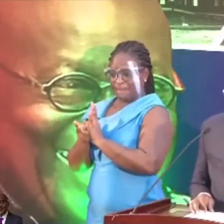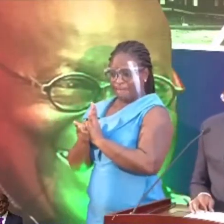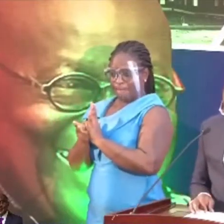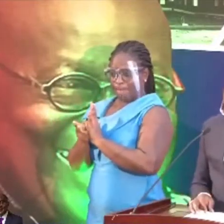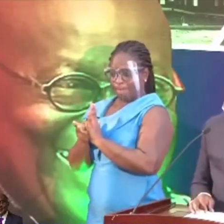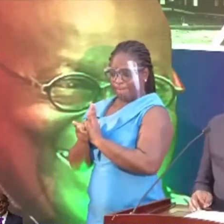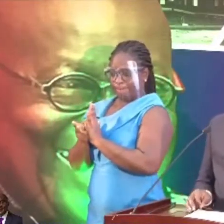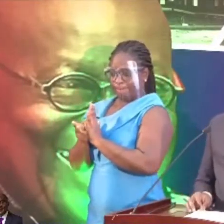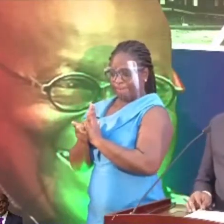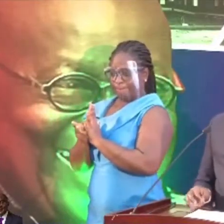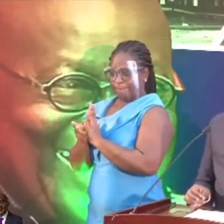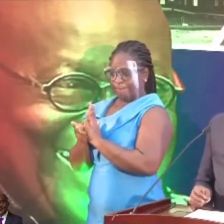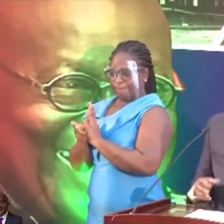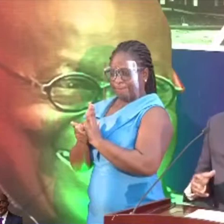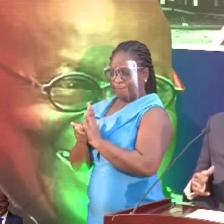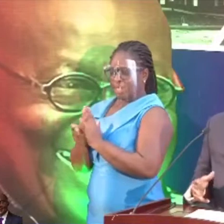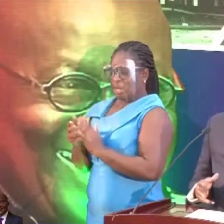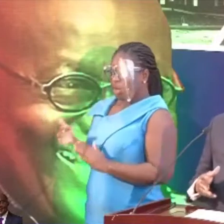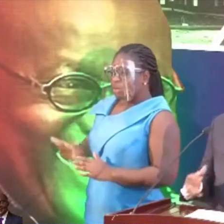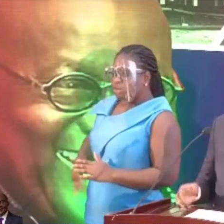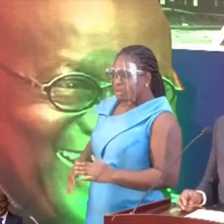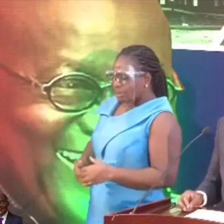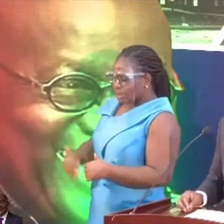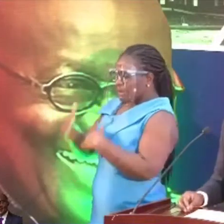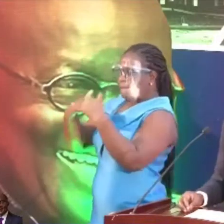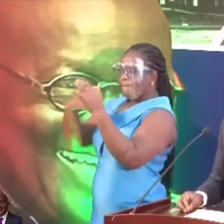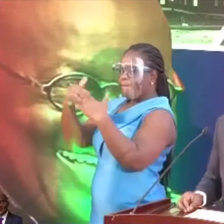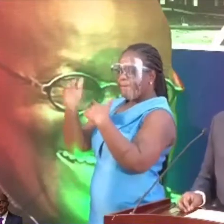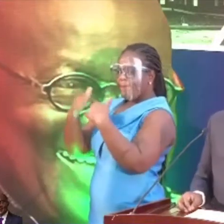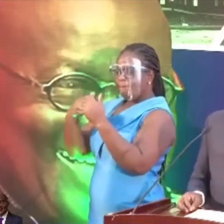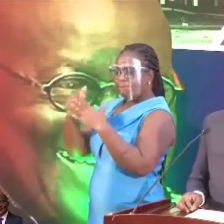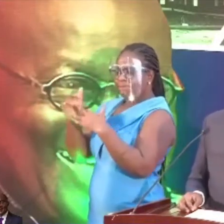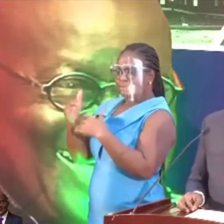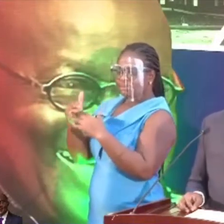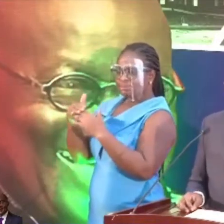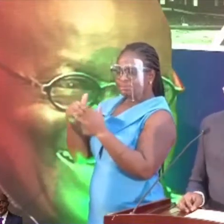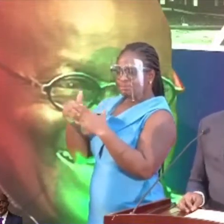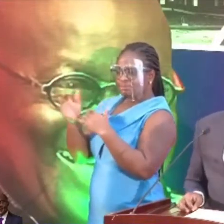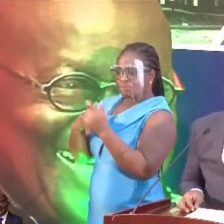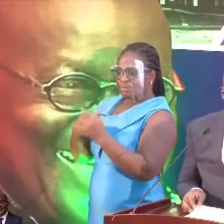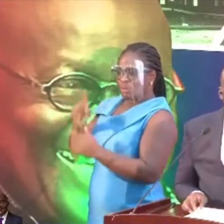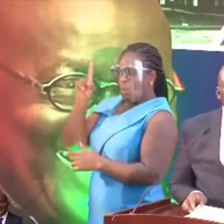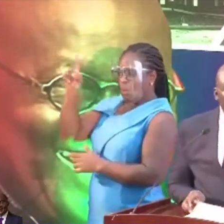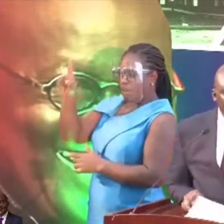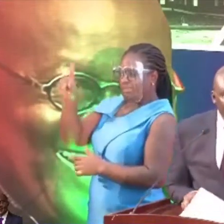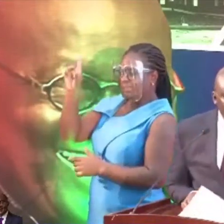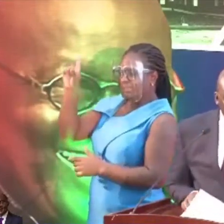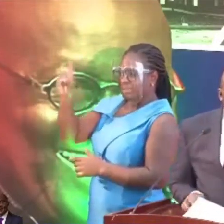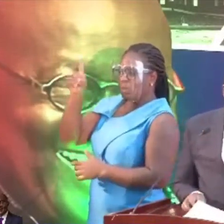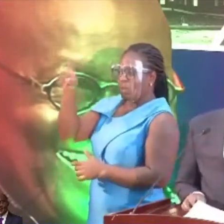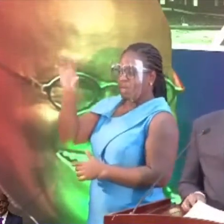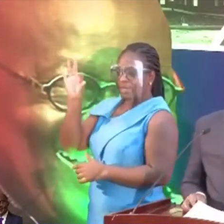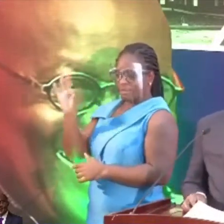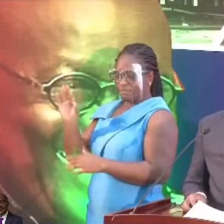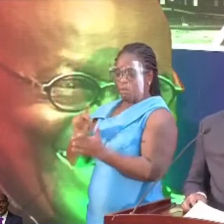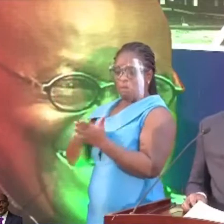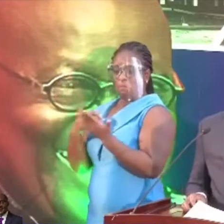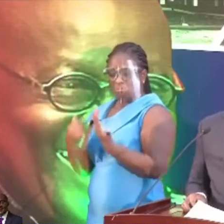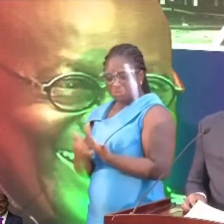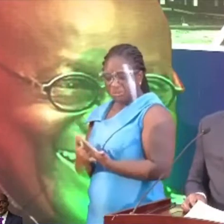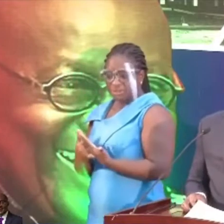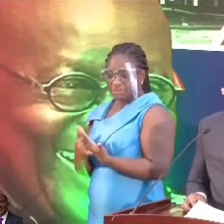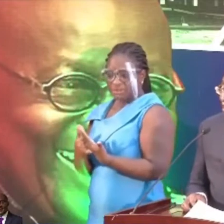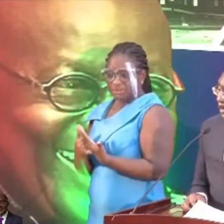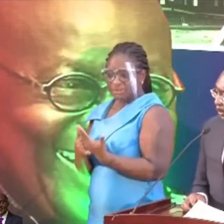in the table, are toilets that have been built under the One Constituency, 1 Million project that